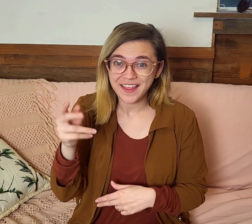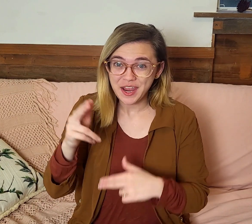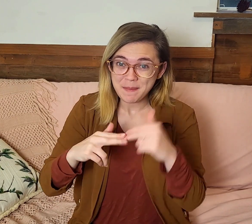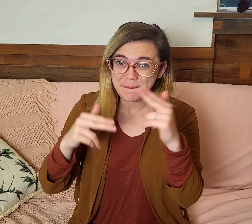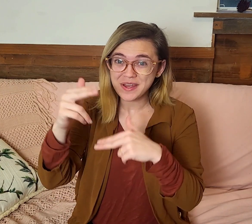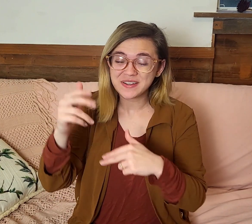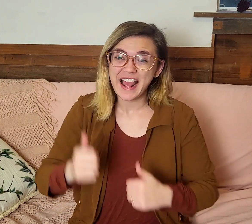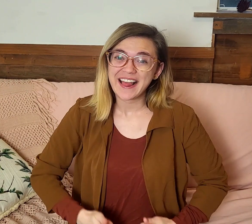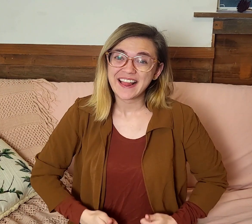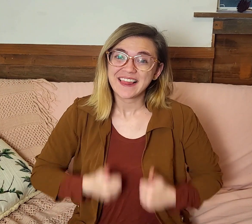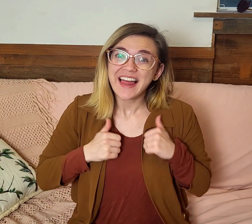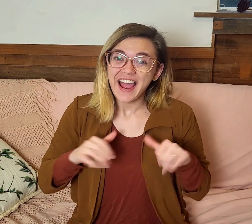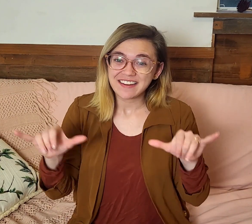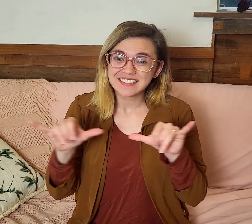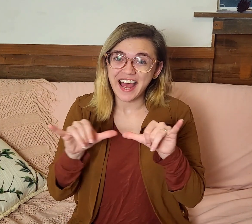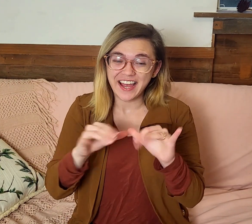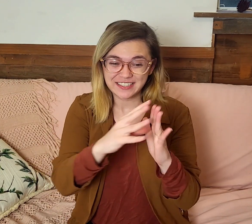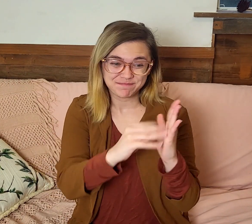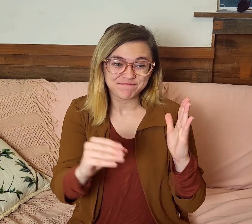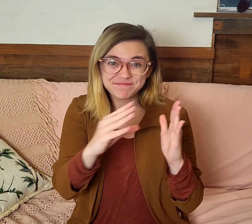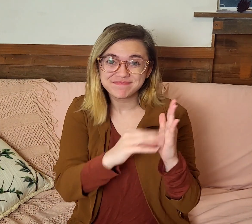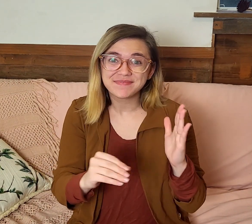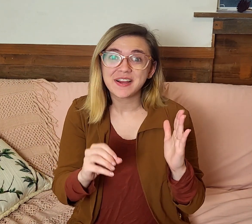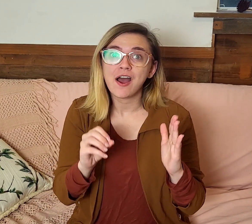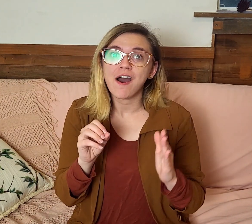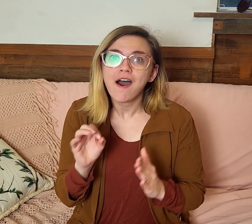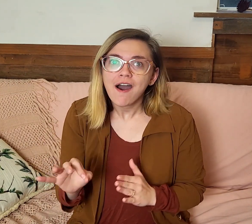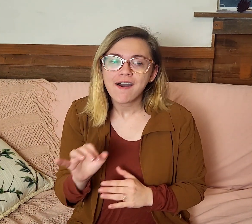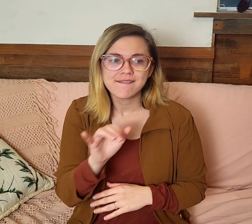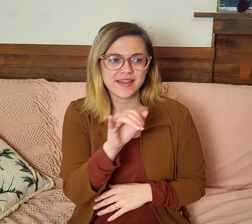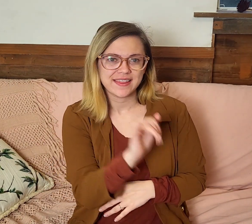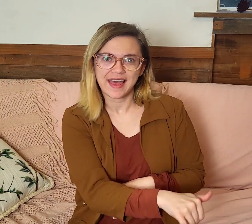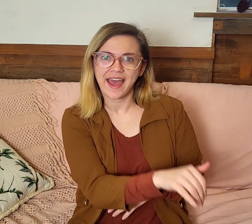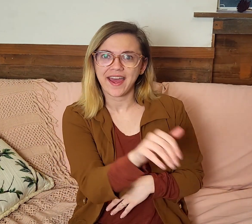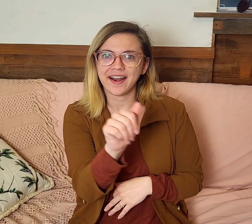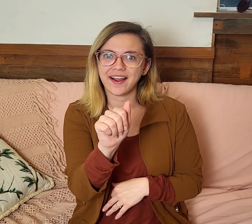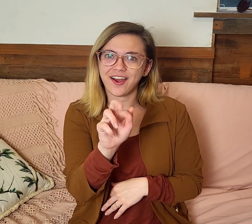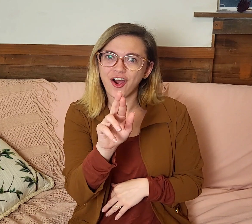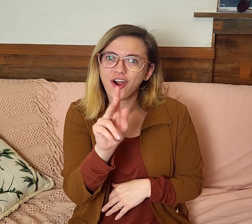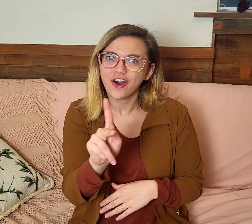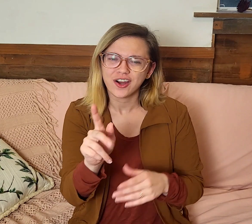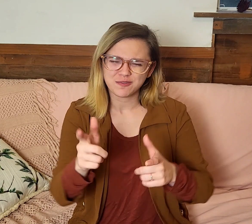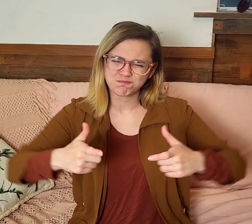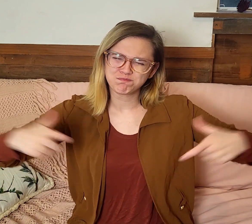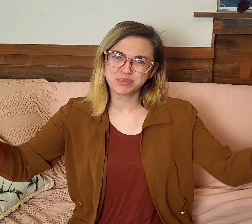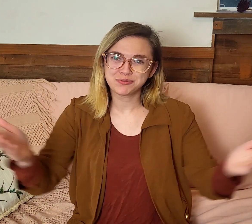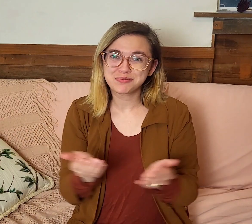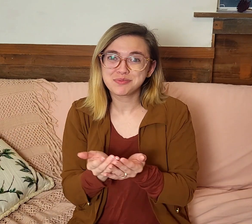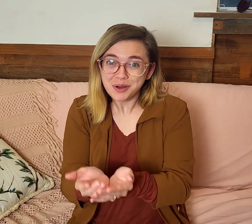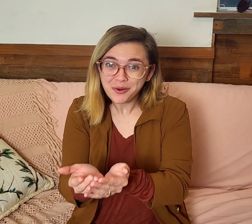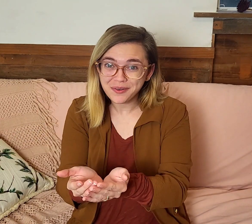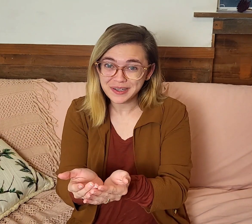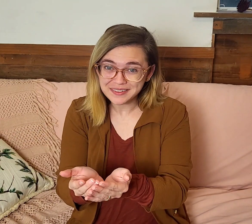Earth today, they actually built a life-size replica of the ark from the